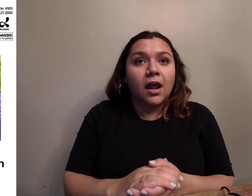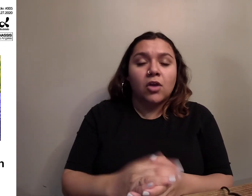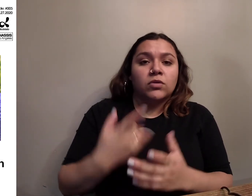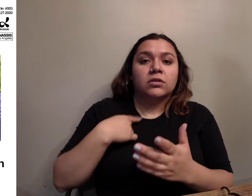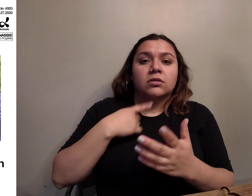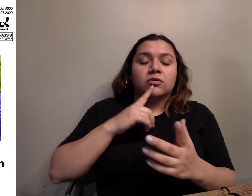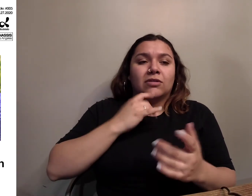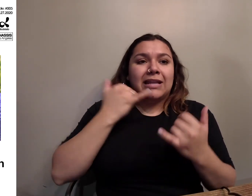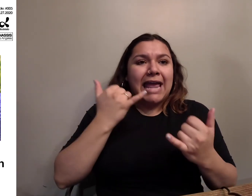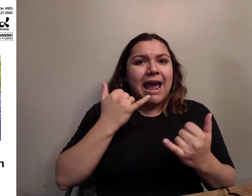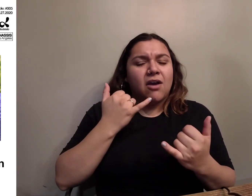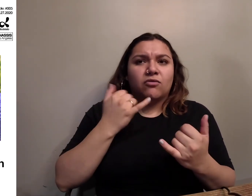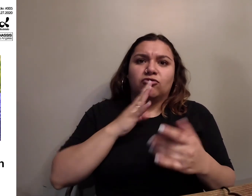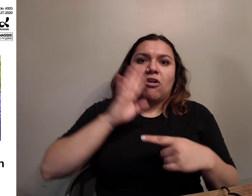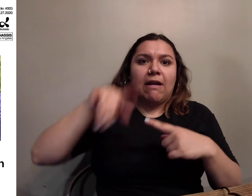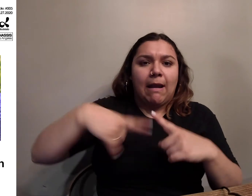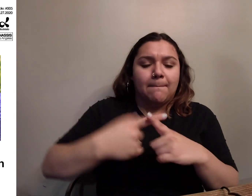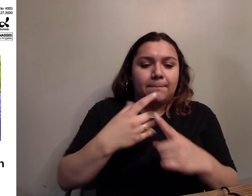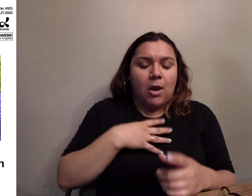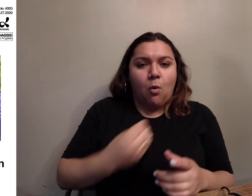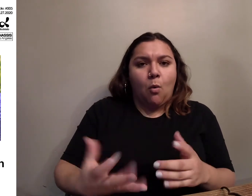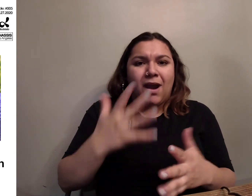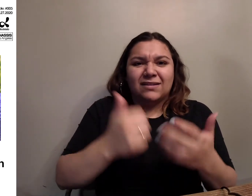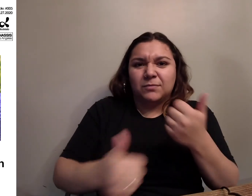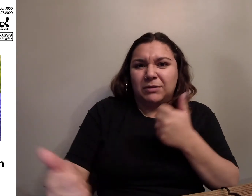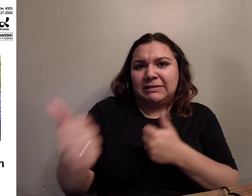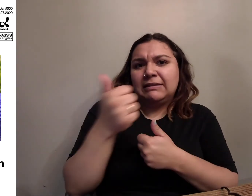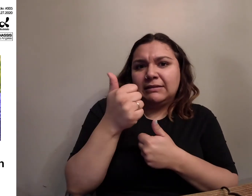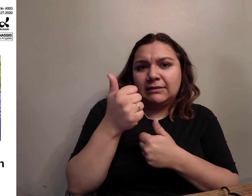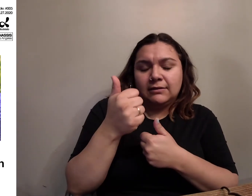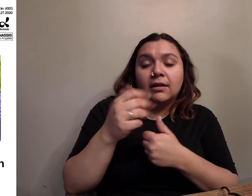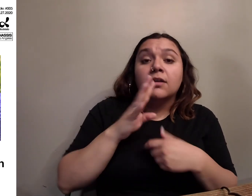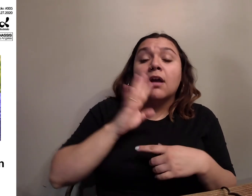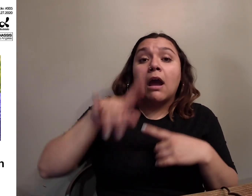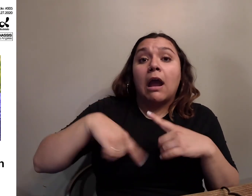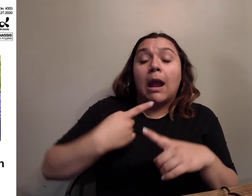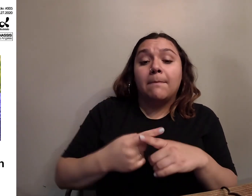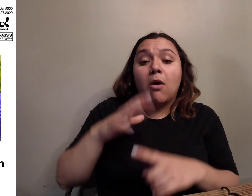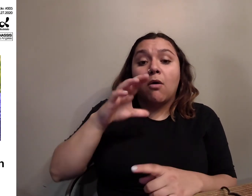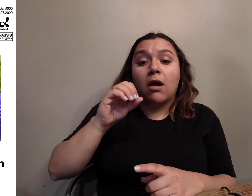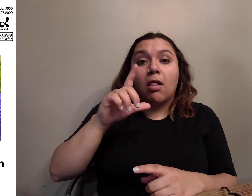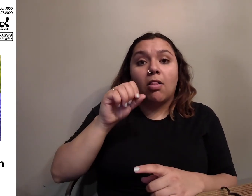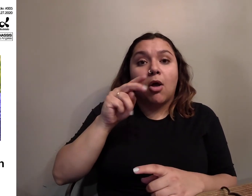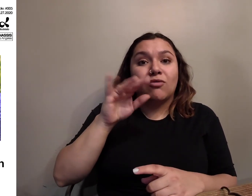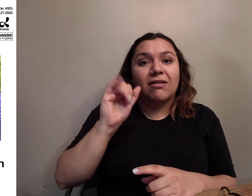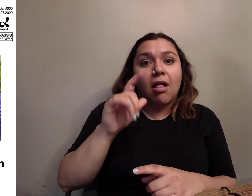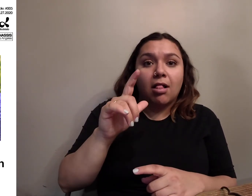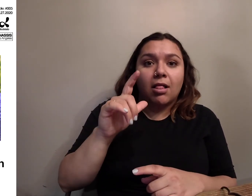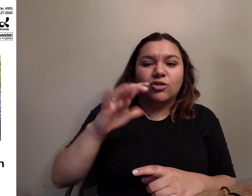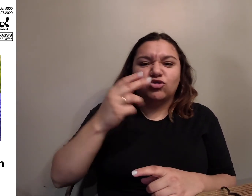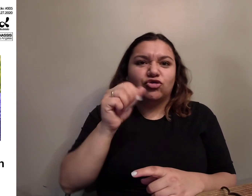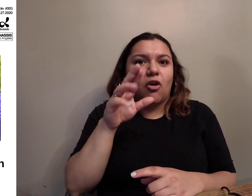as a result of the colonial and imperialistic charm of